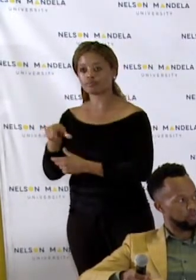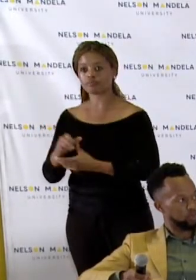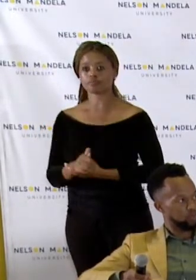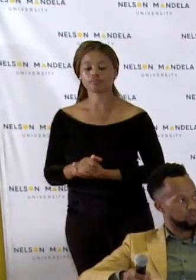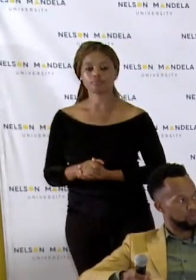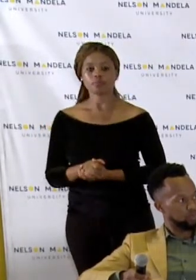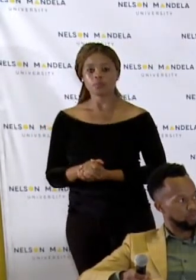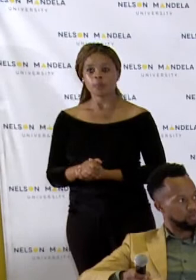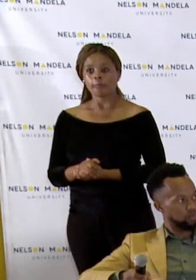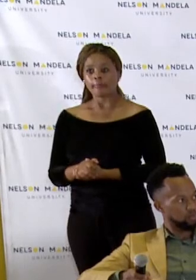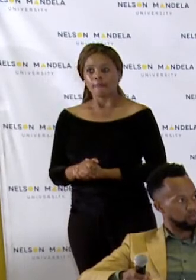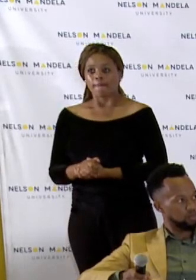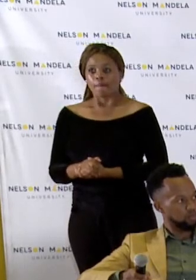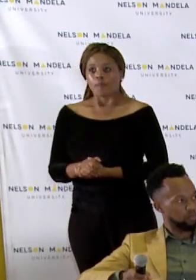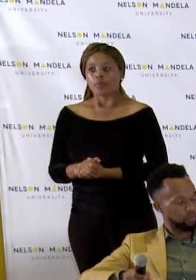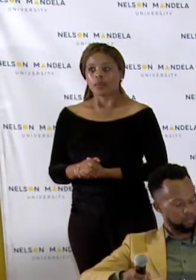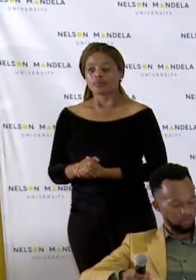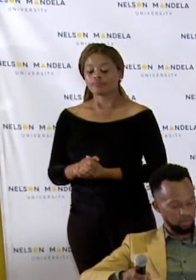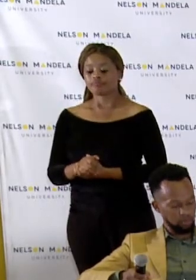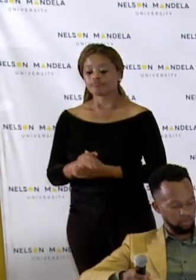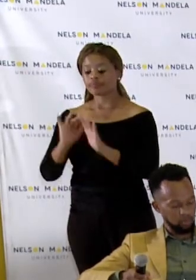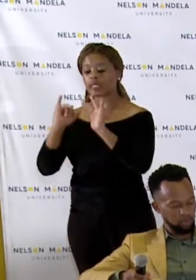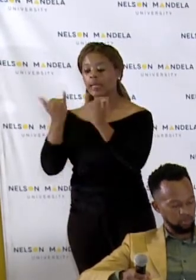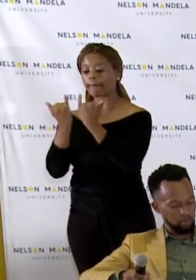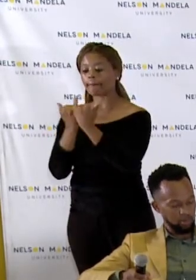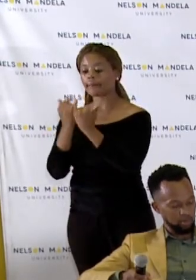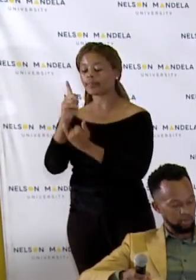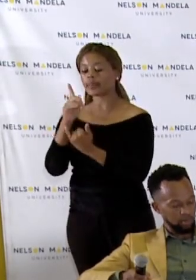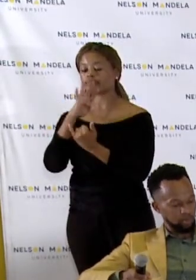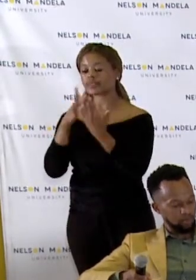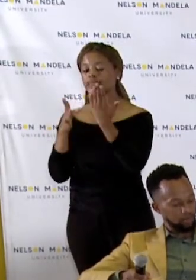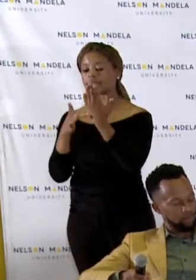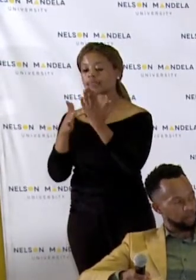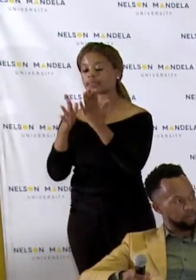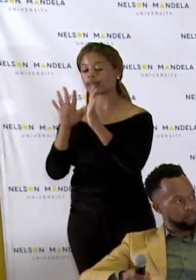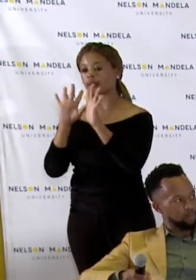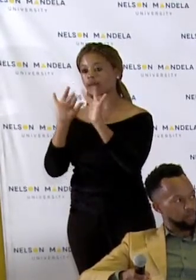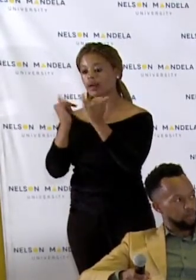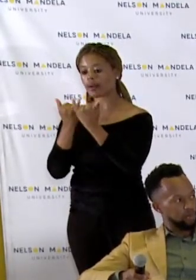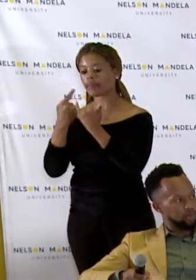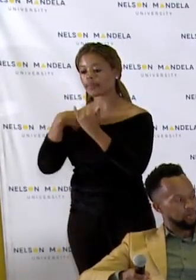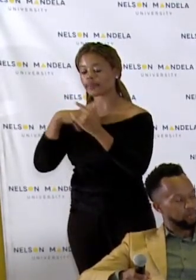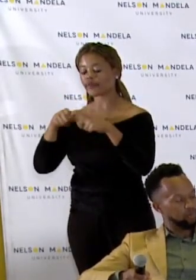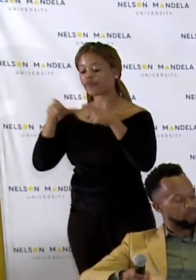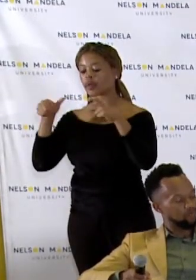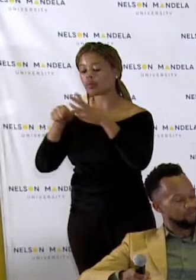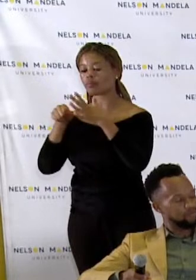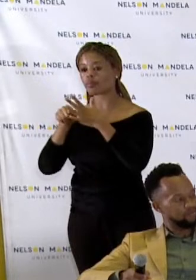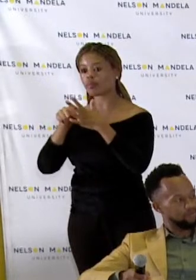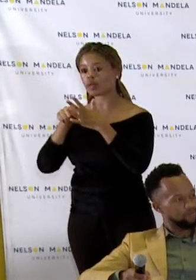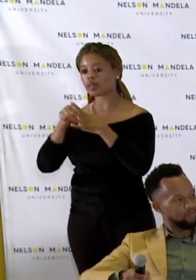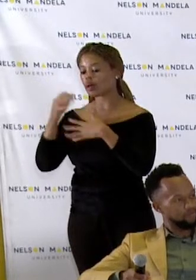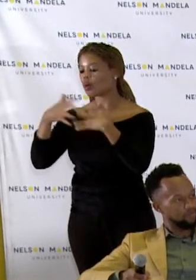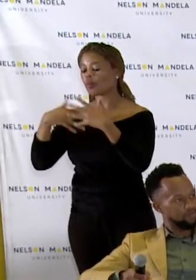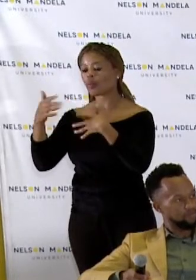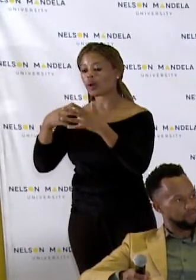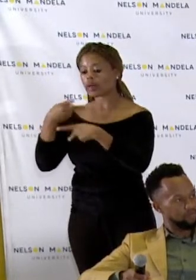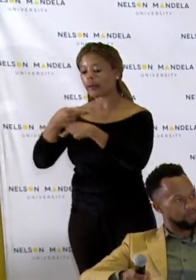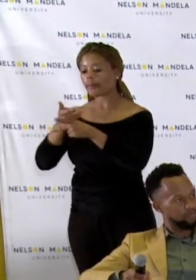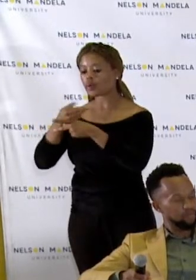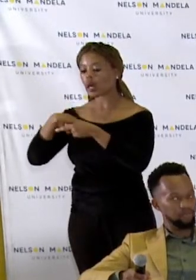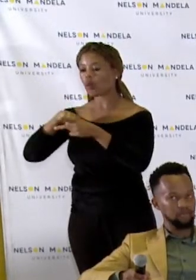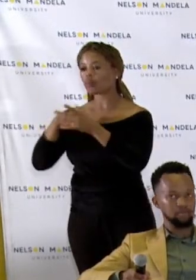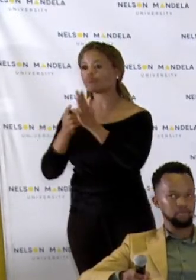Now, from a tech company, it's very important for us to realize that whatever products we